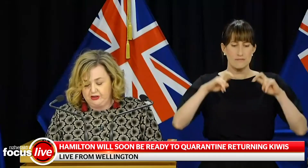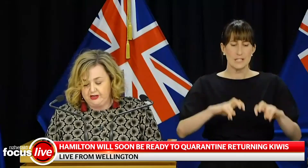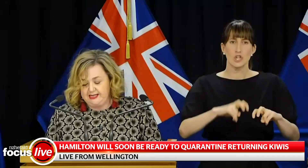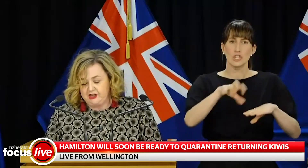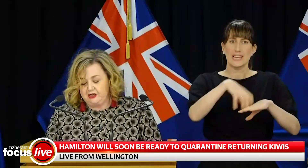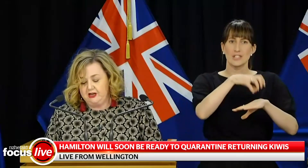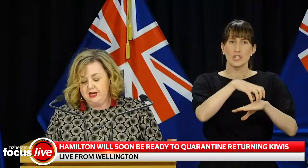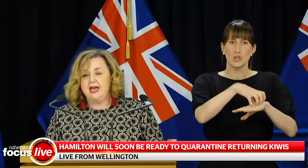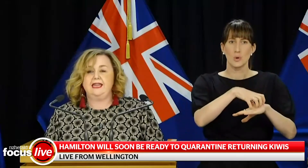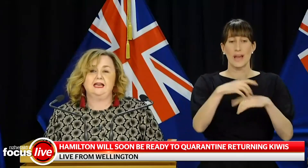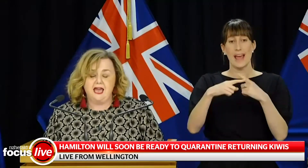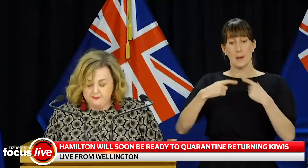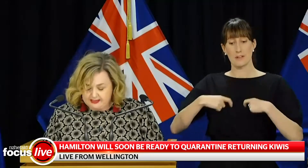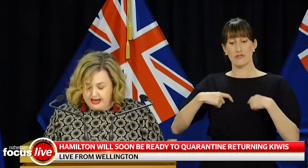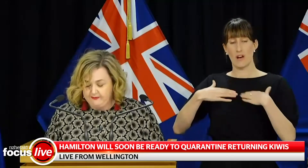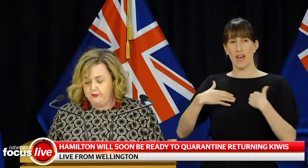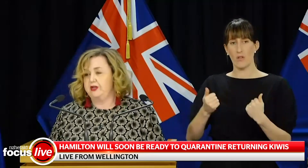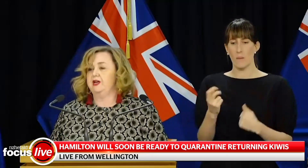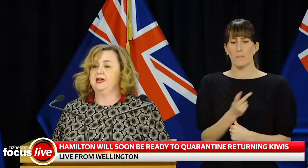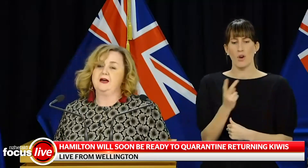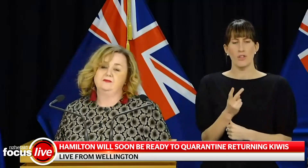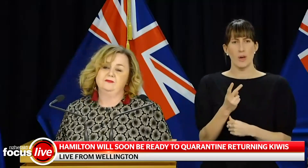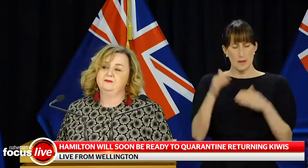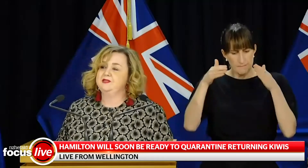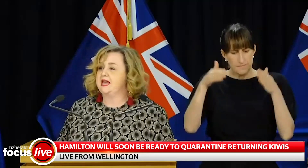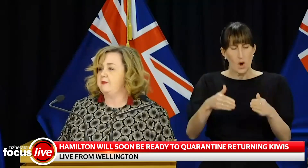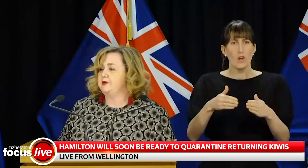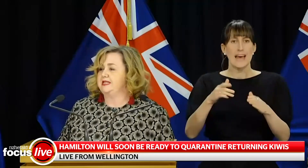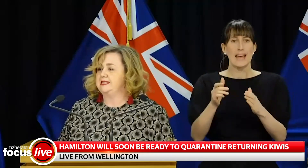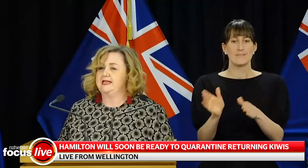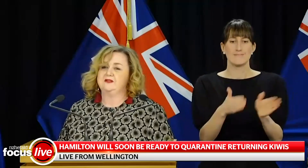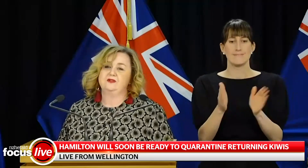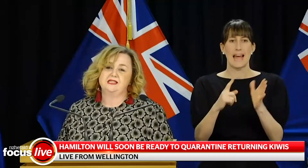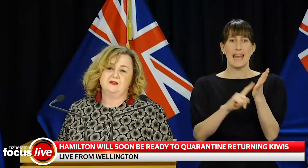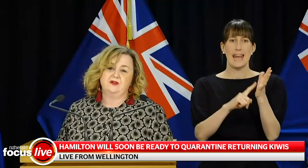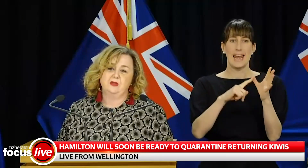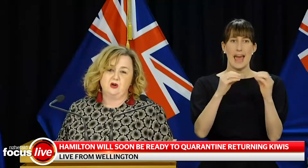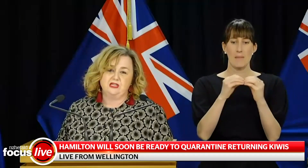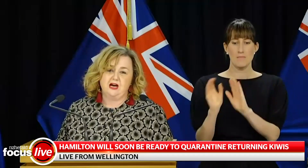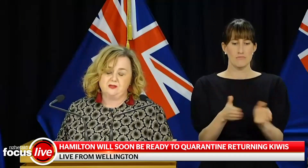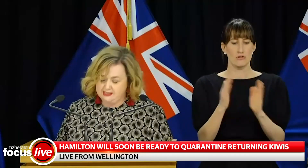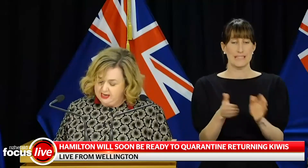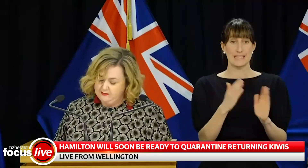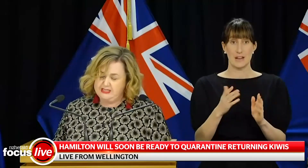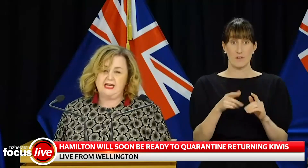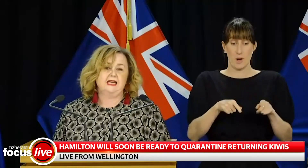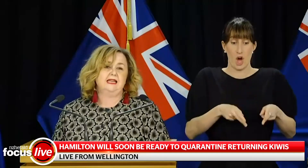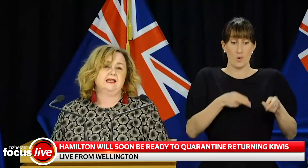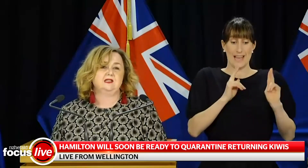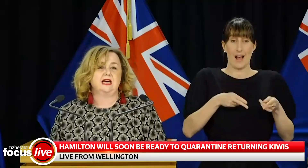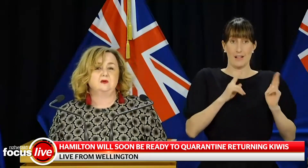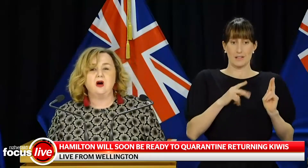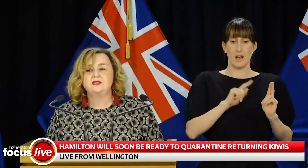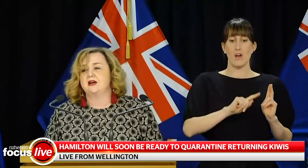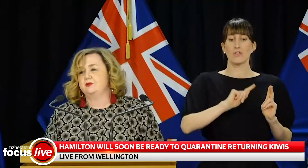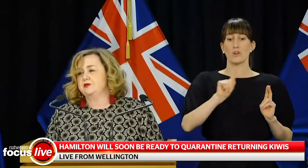lane prioritisation at the labs for the samples that are sent from the hotels, particularly